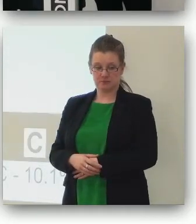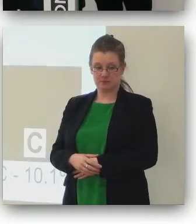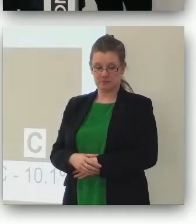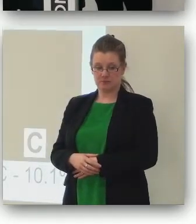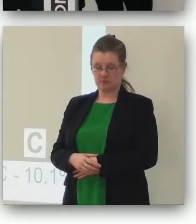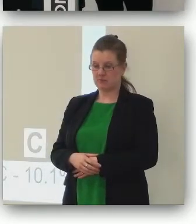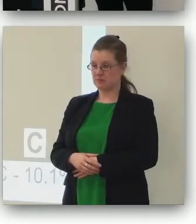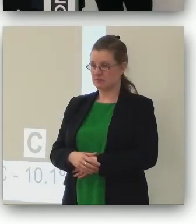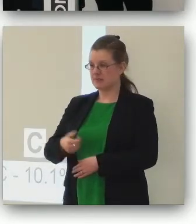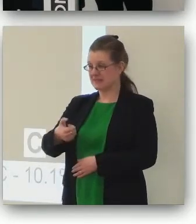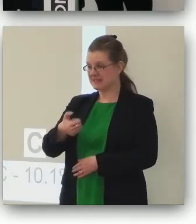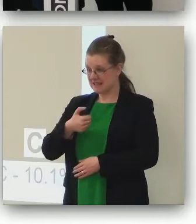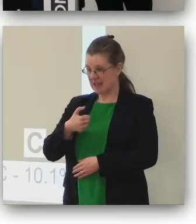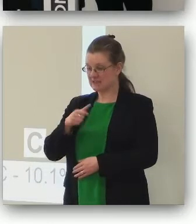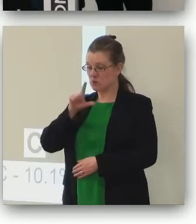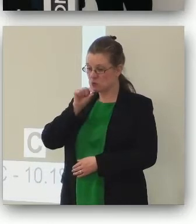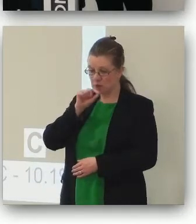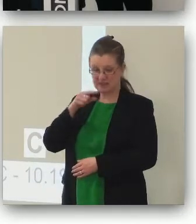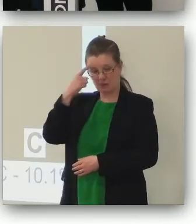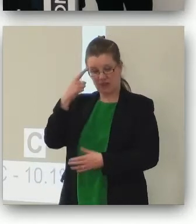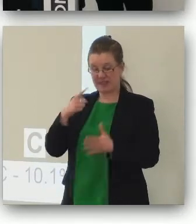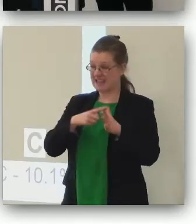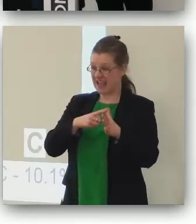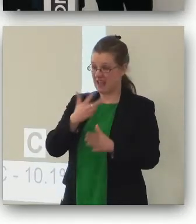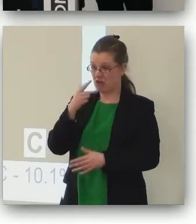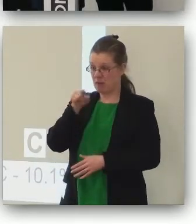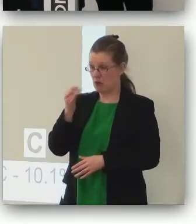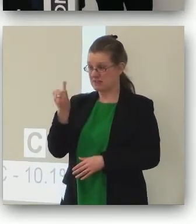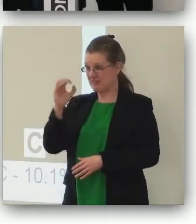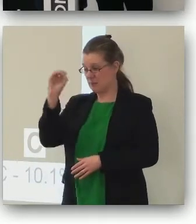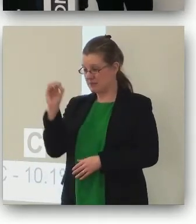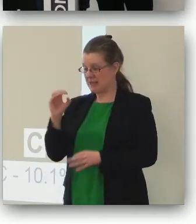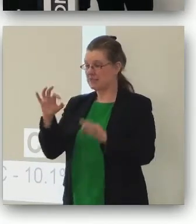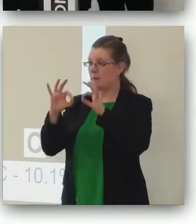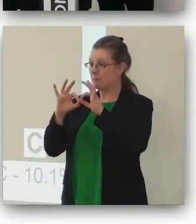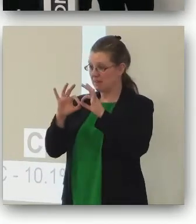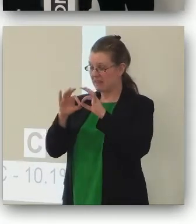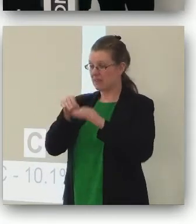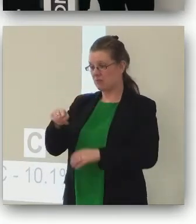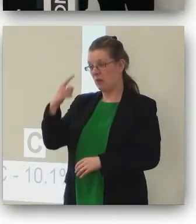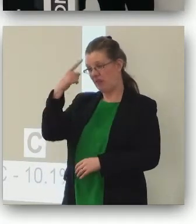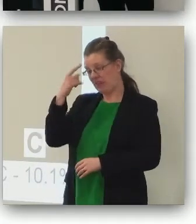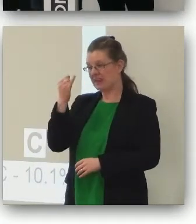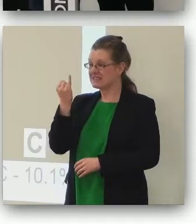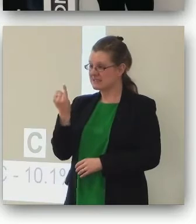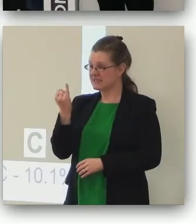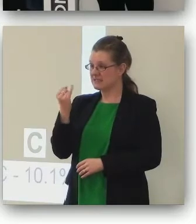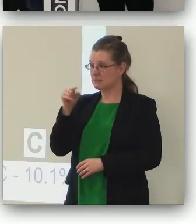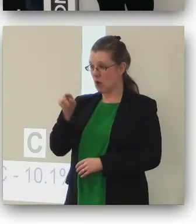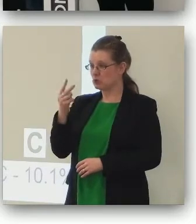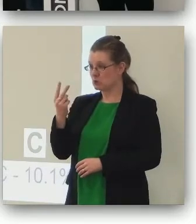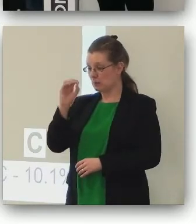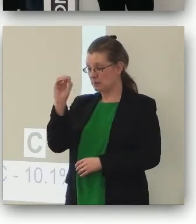in, text or tweet in A if you think it's 3.7%, B if you think it's